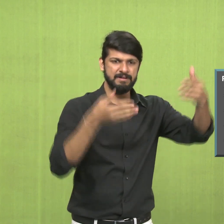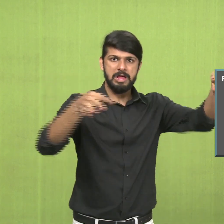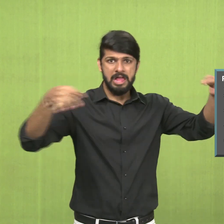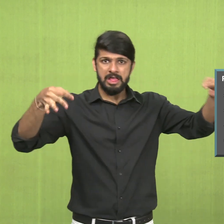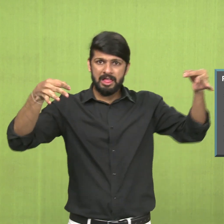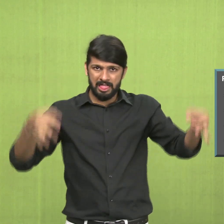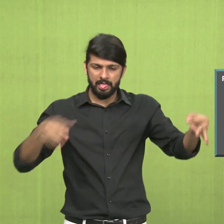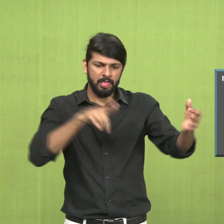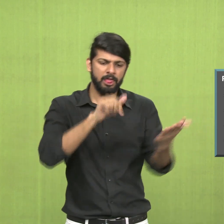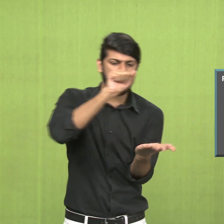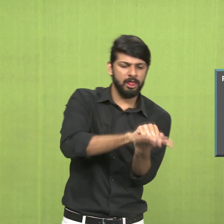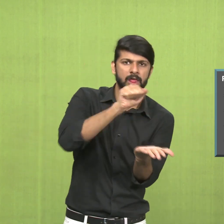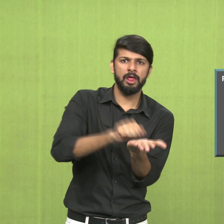printing. So, the fabric